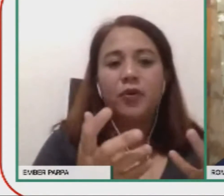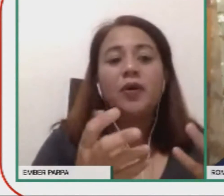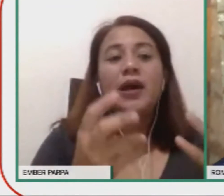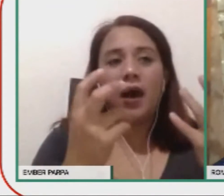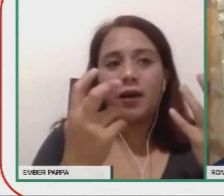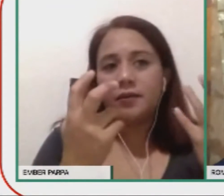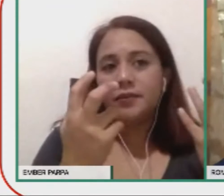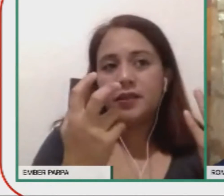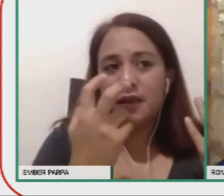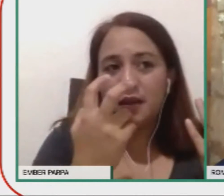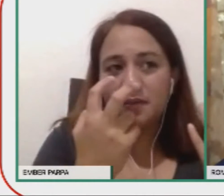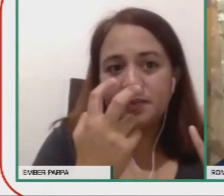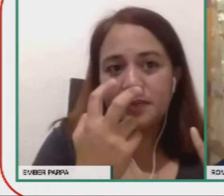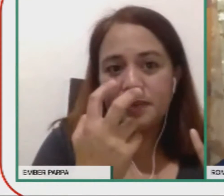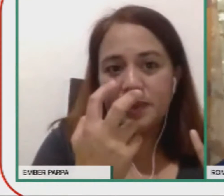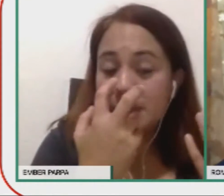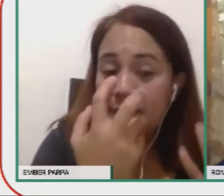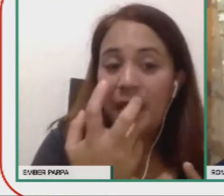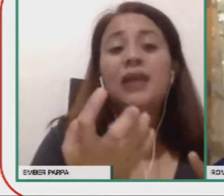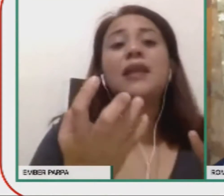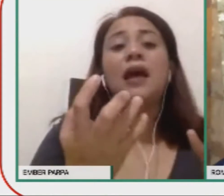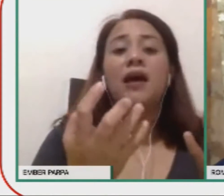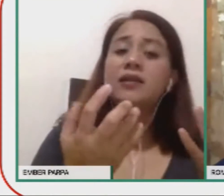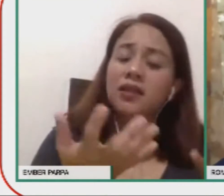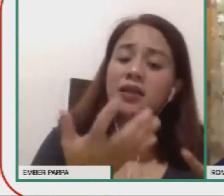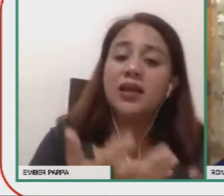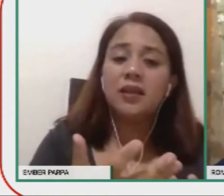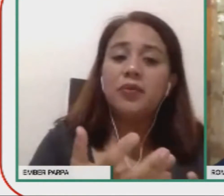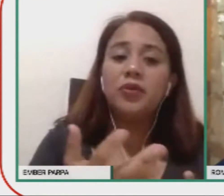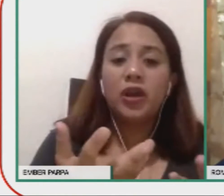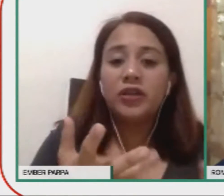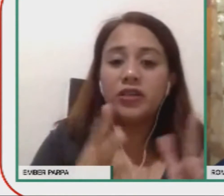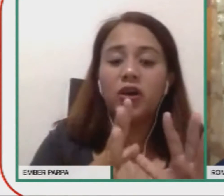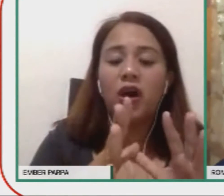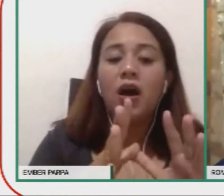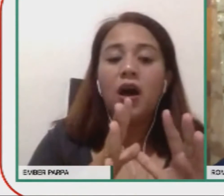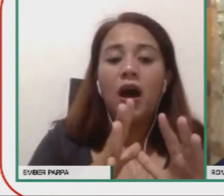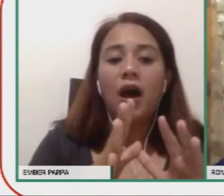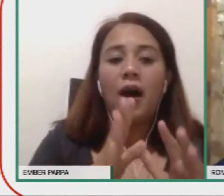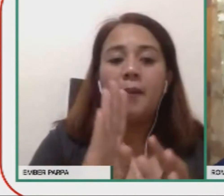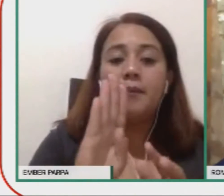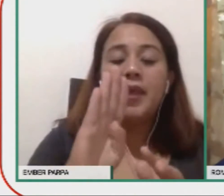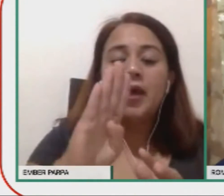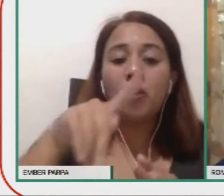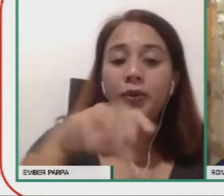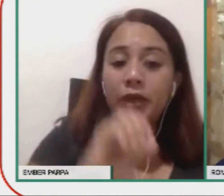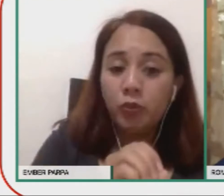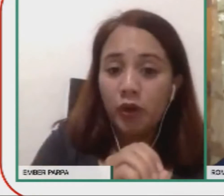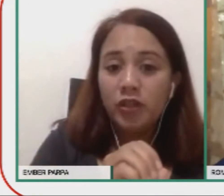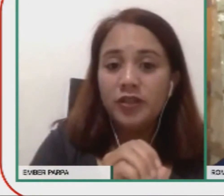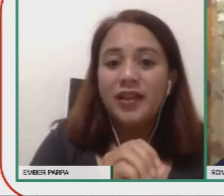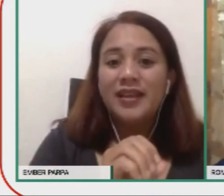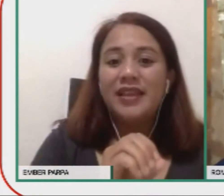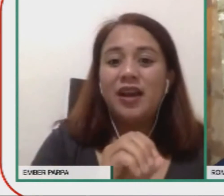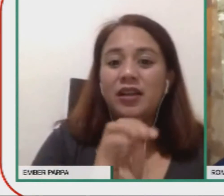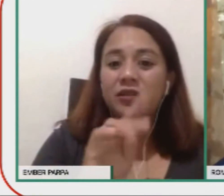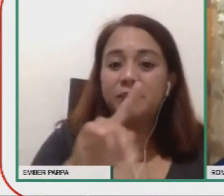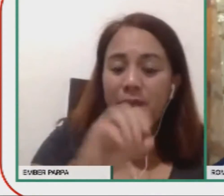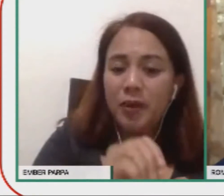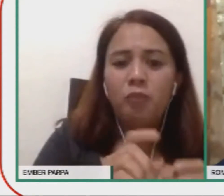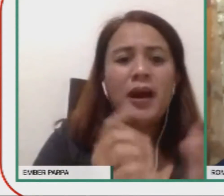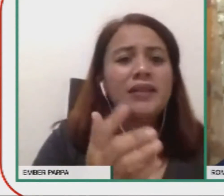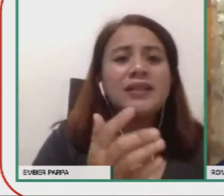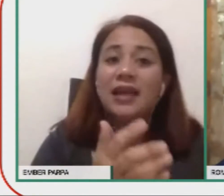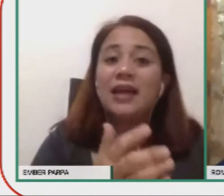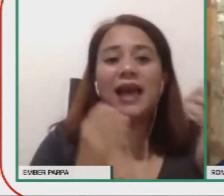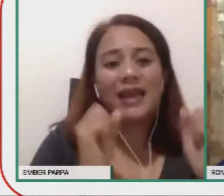mo, hindi sila makakita, and yet nakikita mo, they are in corporate world. They are in BPO.